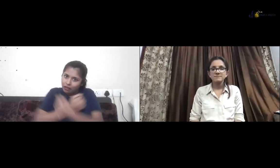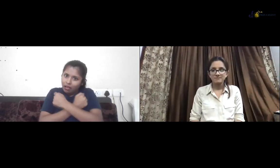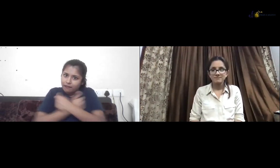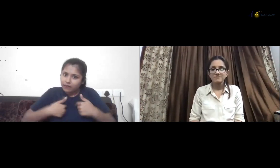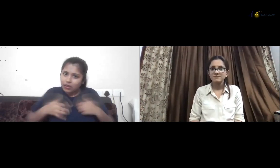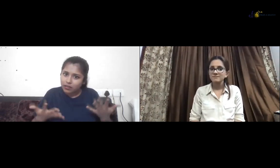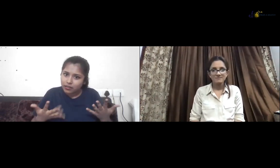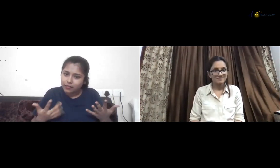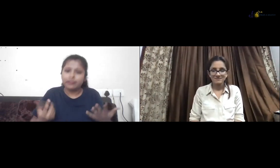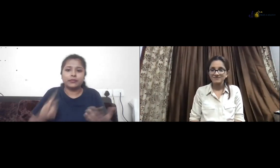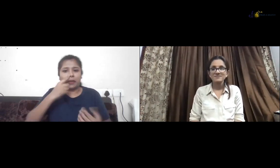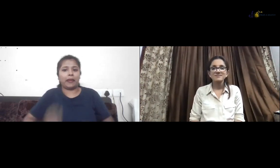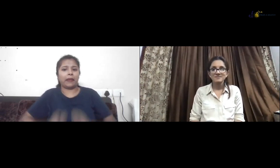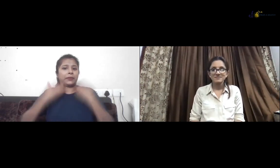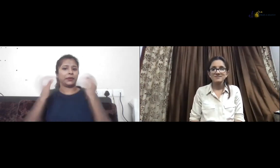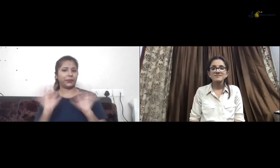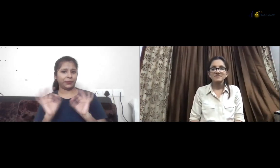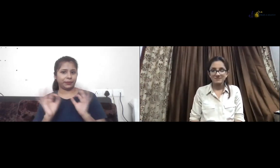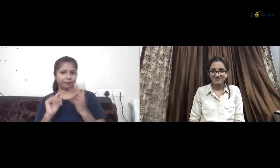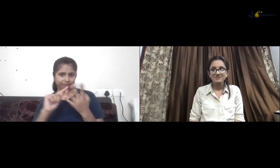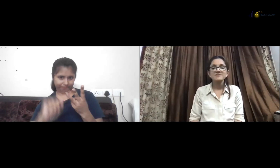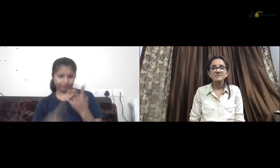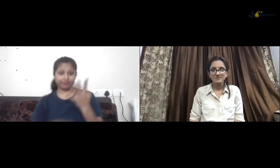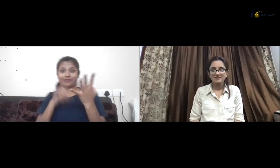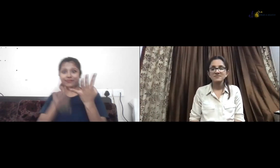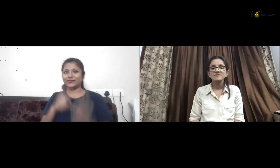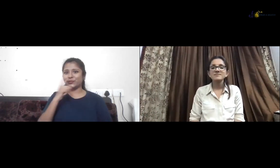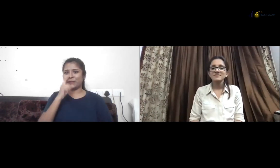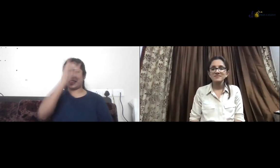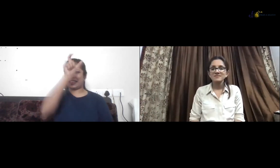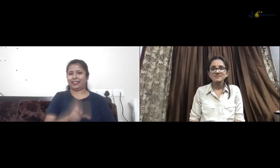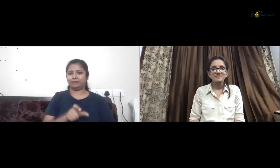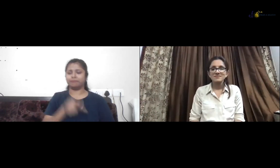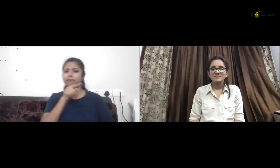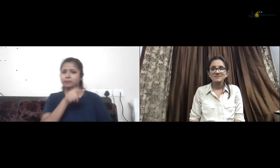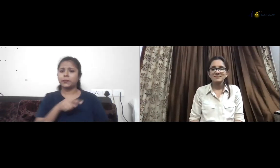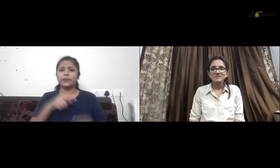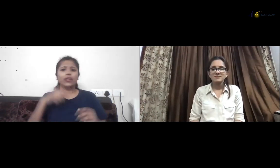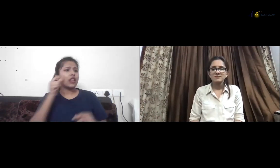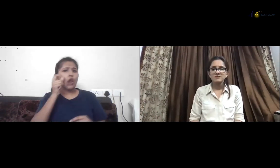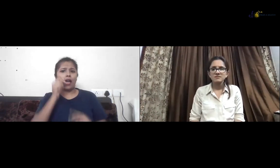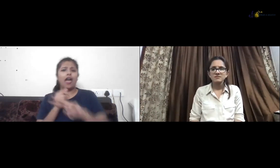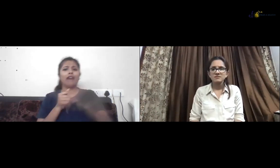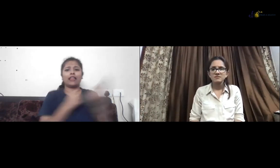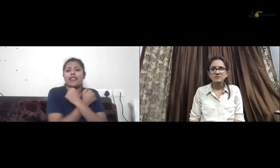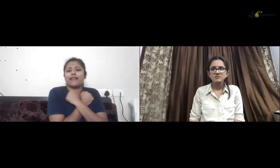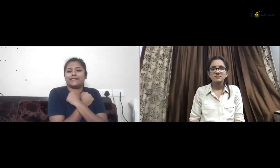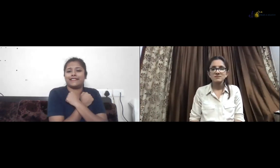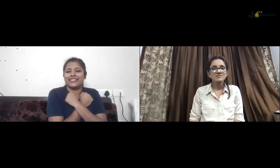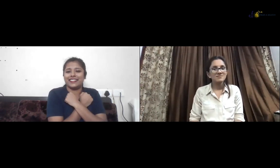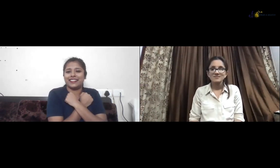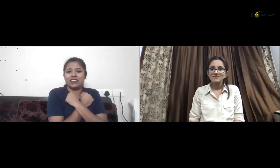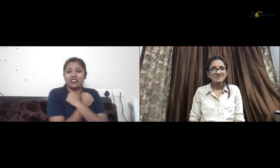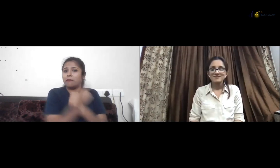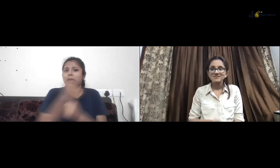had the girlfriend. He was having a extramarital affair. She wasn't happy. And there is one other woman in that